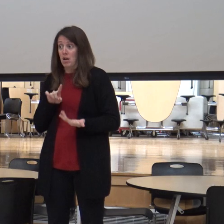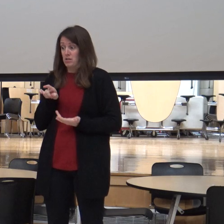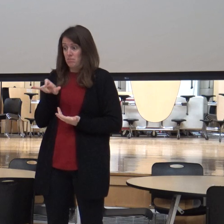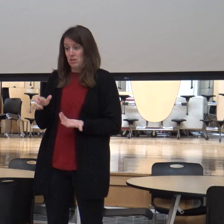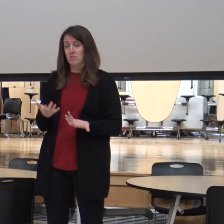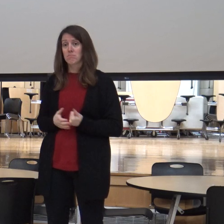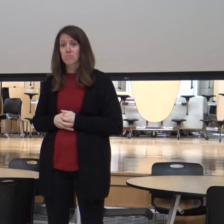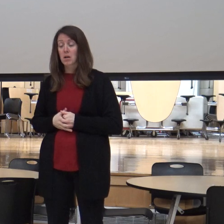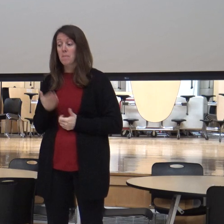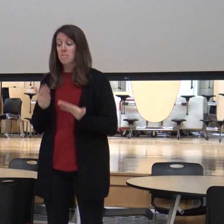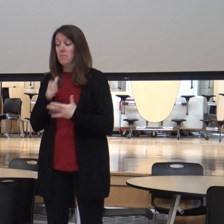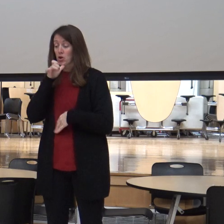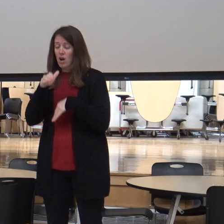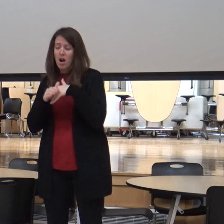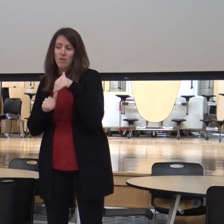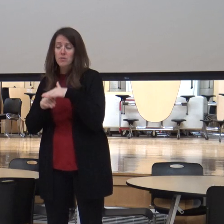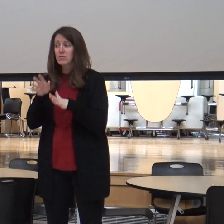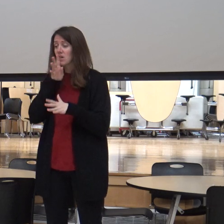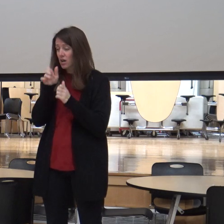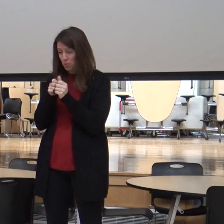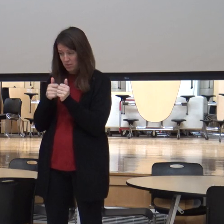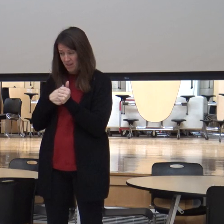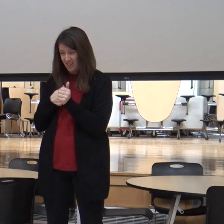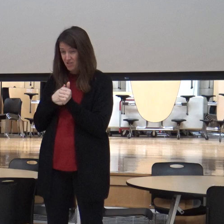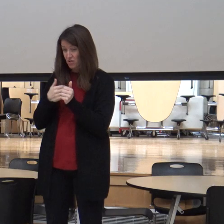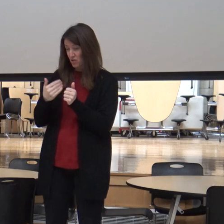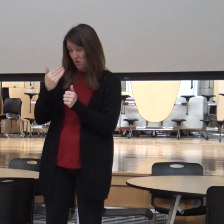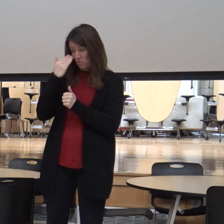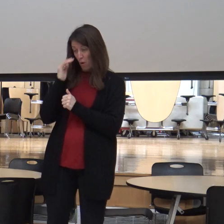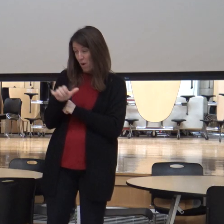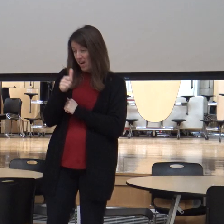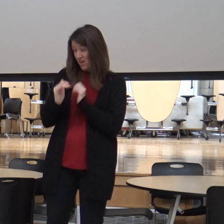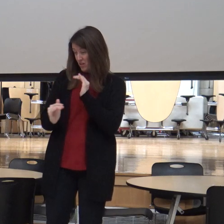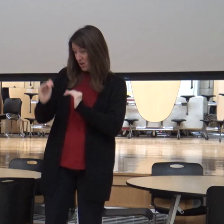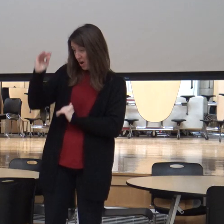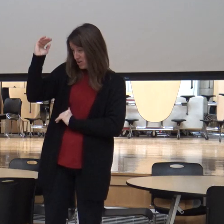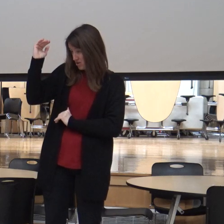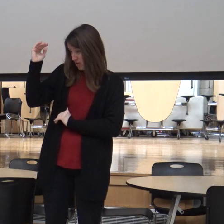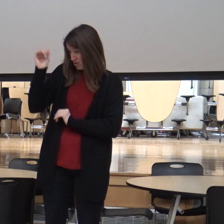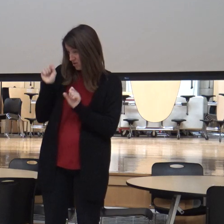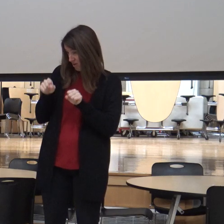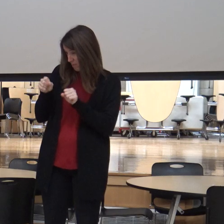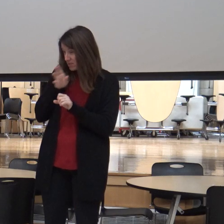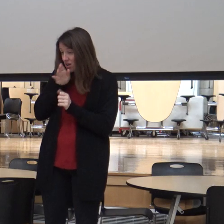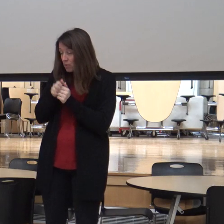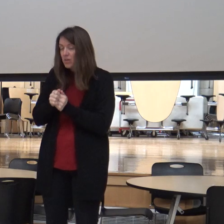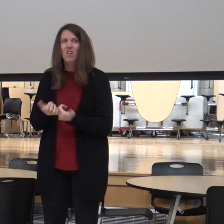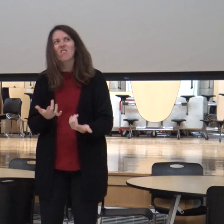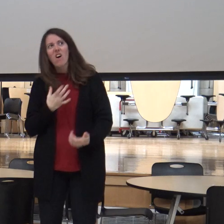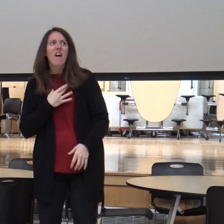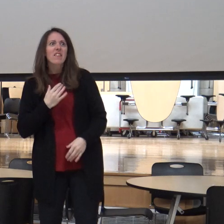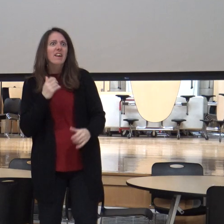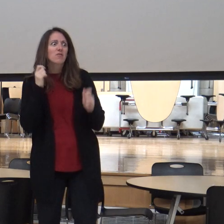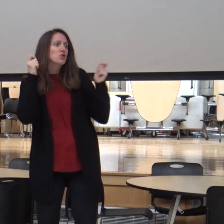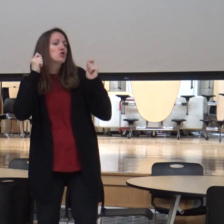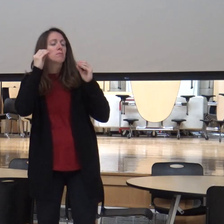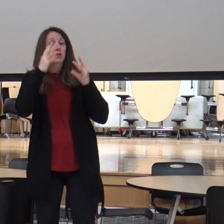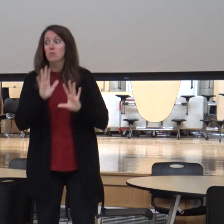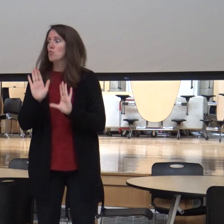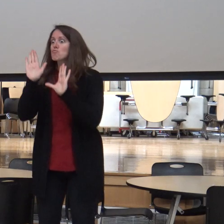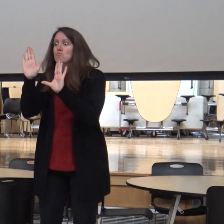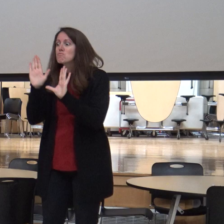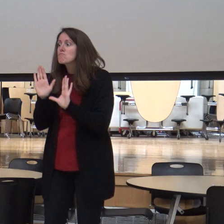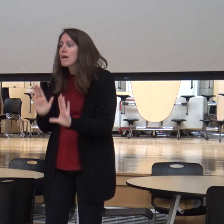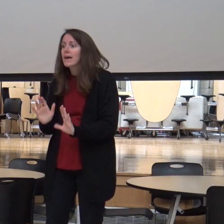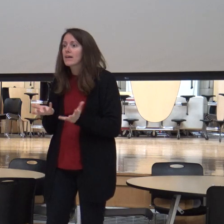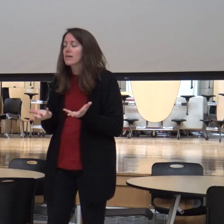Maybe you're not comfortable talking to me. Is there another adult that you'd be able to tell? Oh, I really like the gym teacher or somebody. I was like, that's great, you've got another